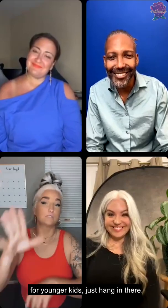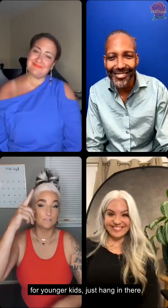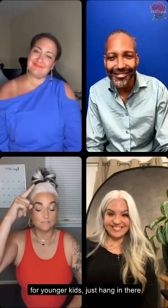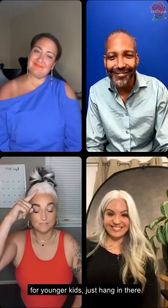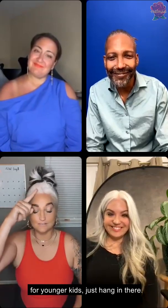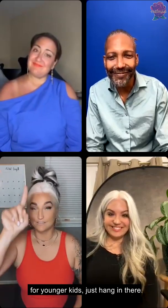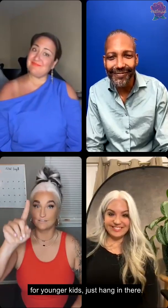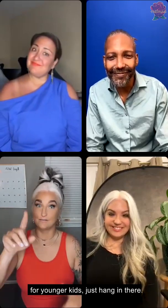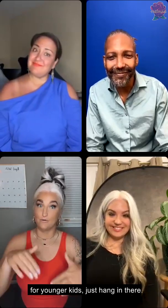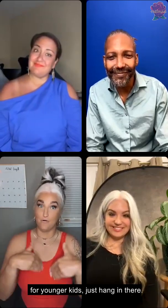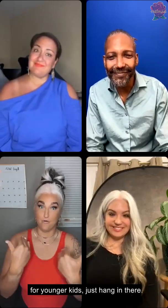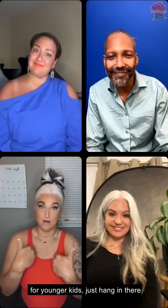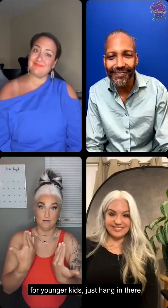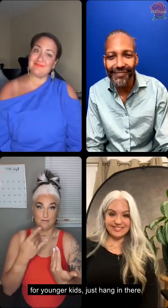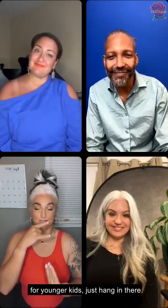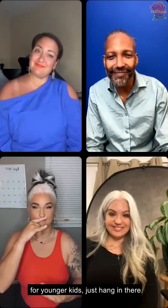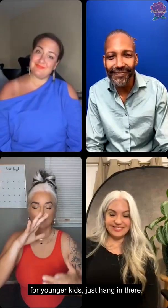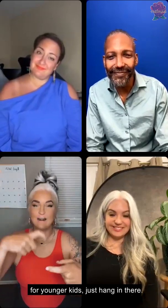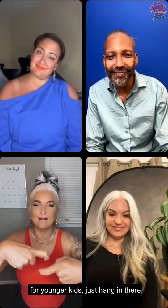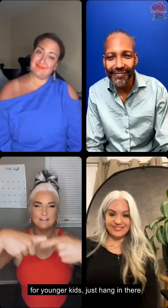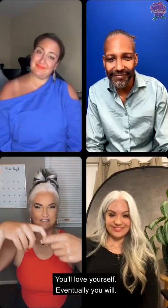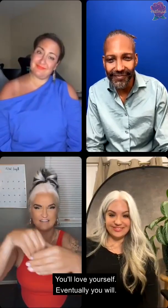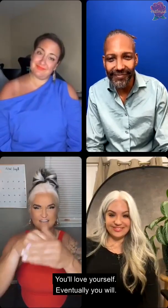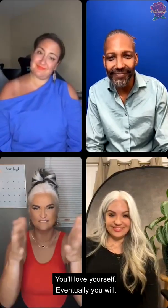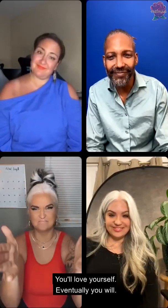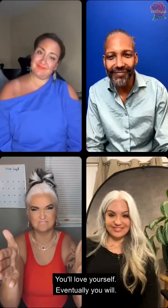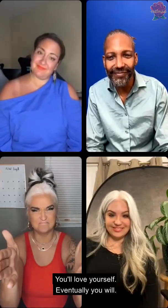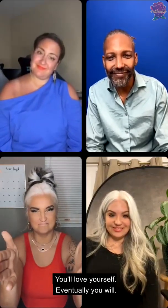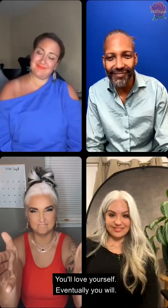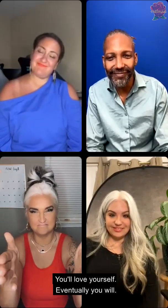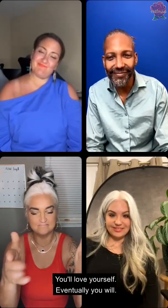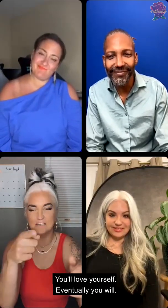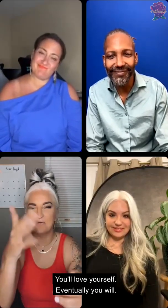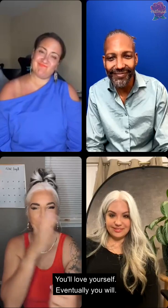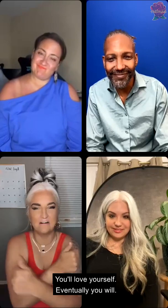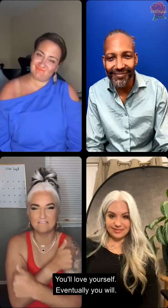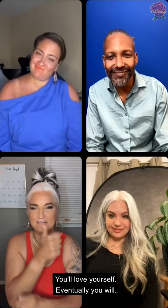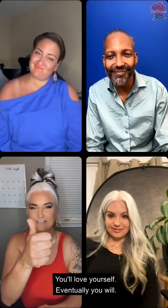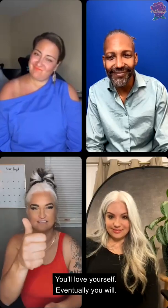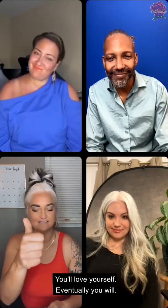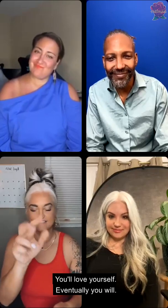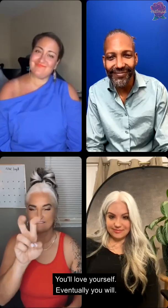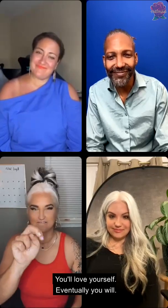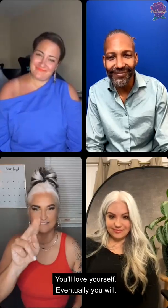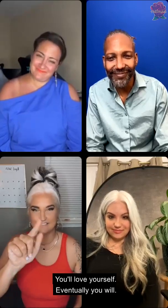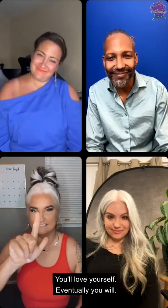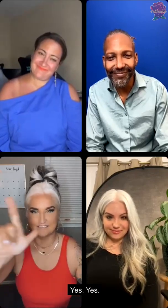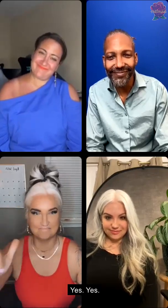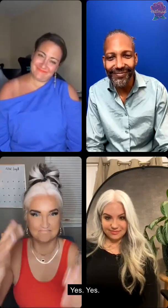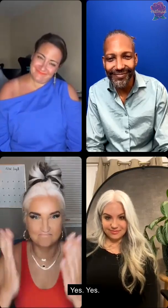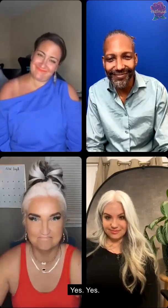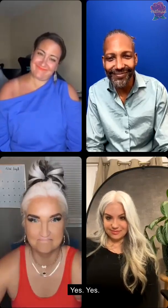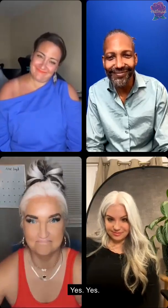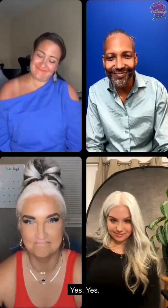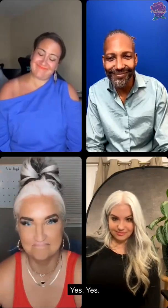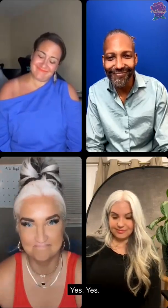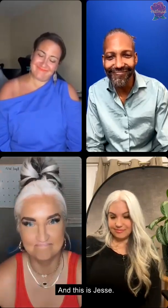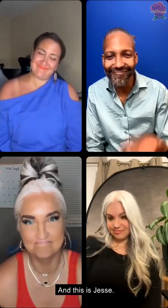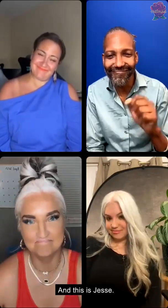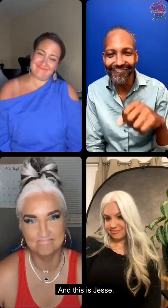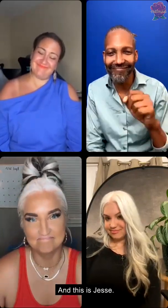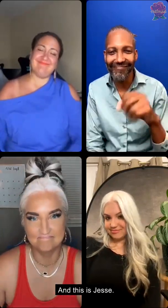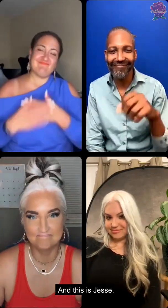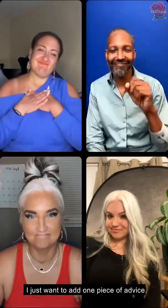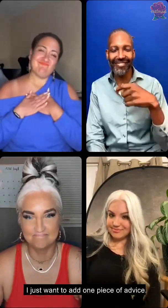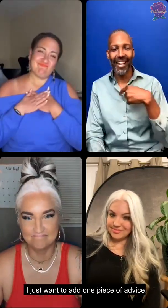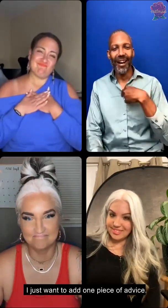my advice for younger kids, just hang in there. You'll love yourself eventually. You will. Yes,